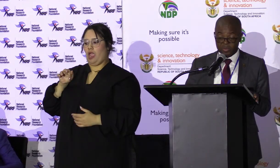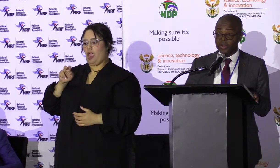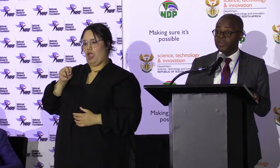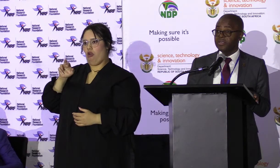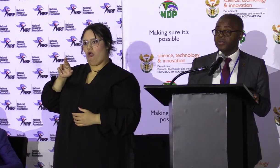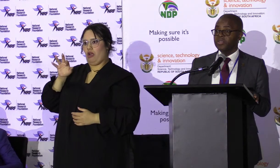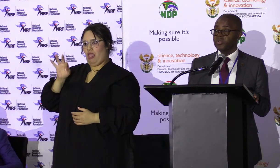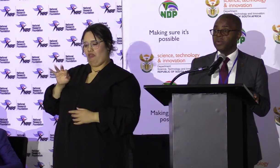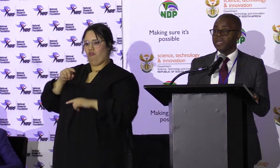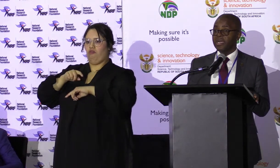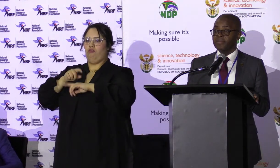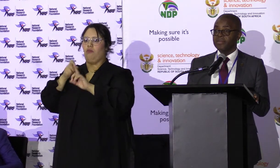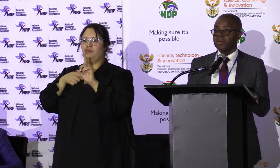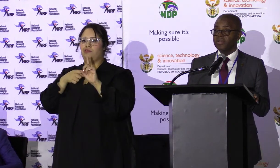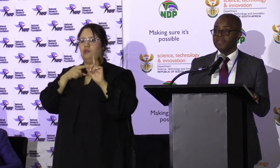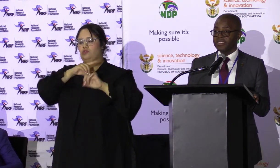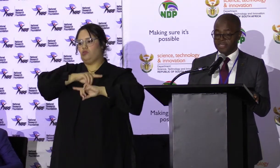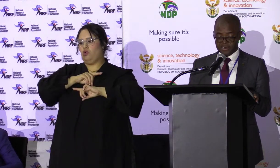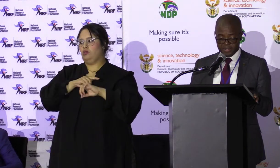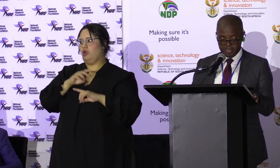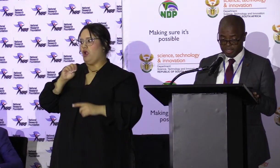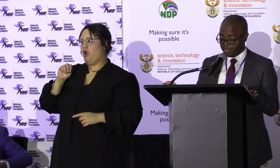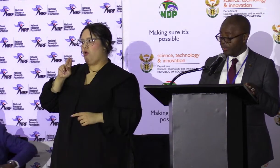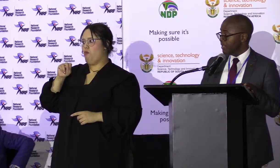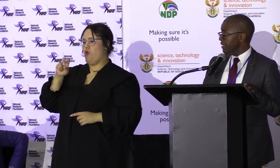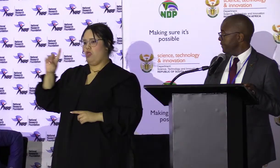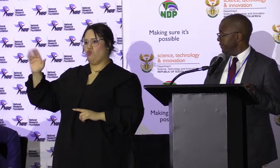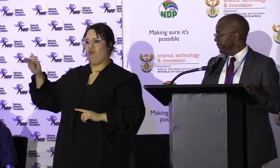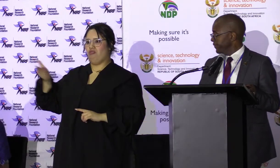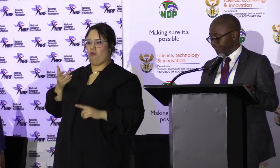Dr. Nomalungelo, to welcome all of us.